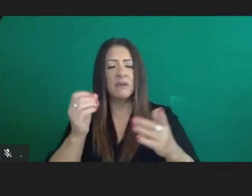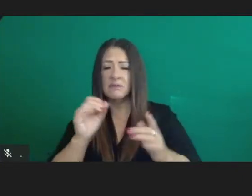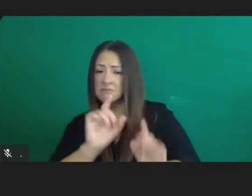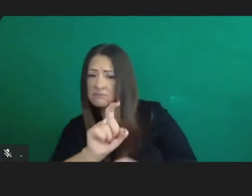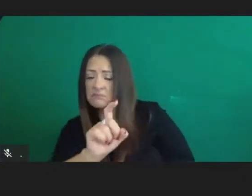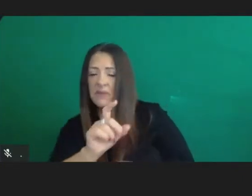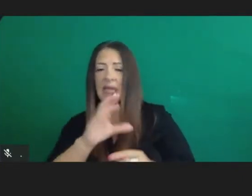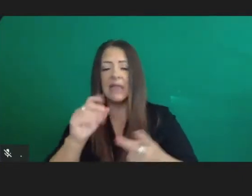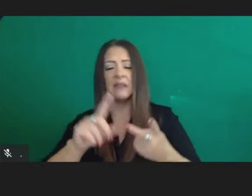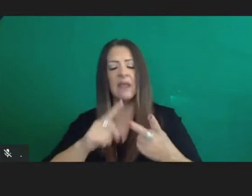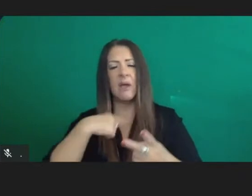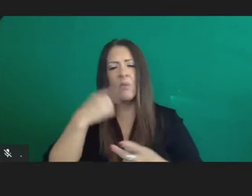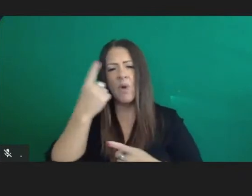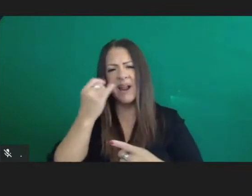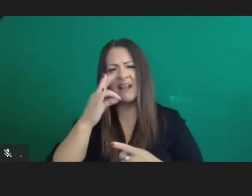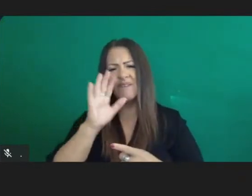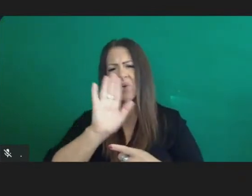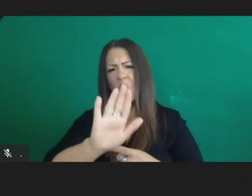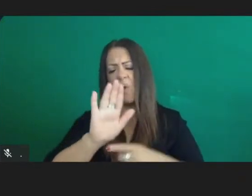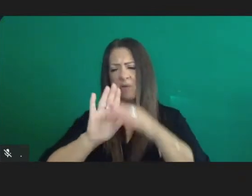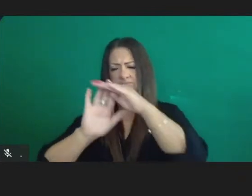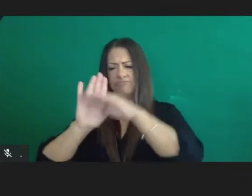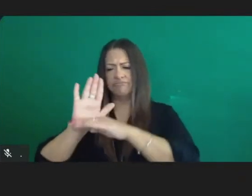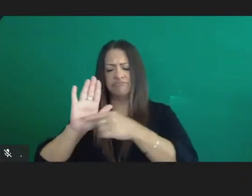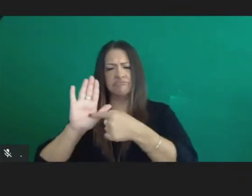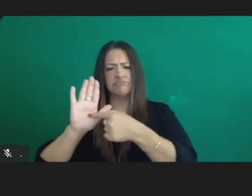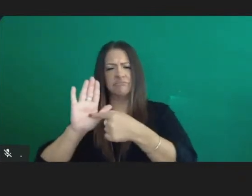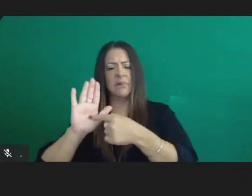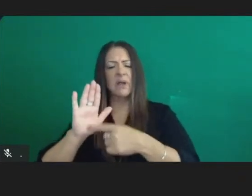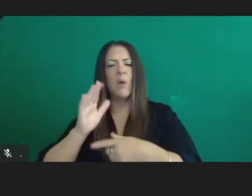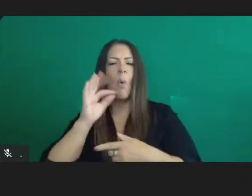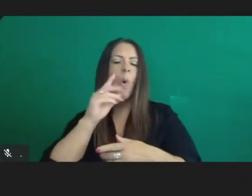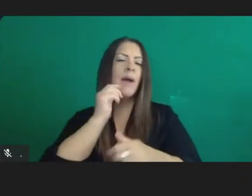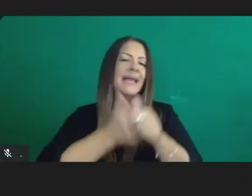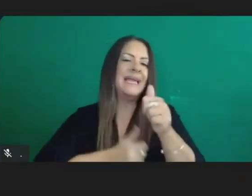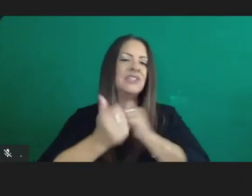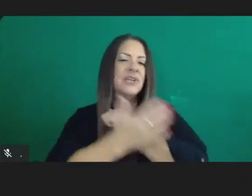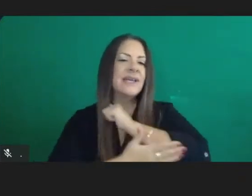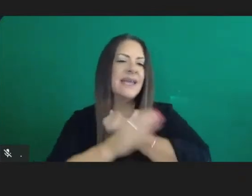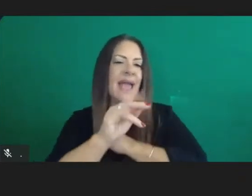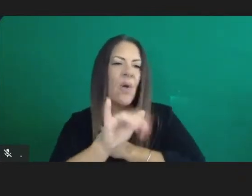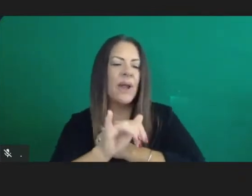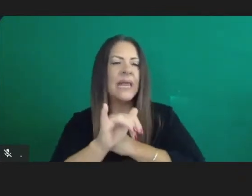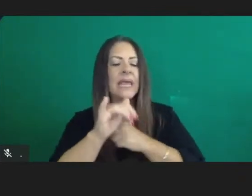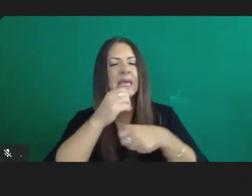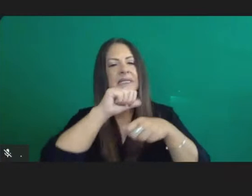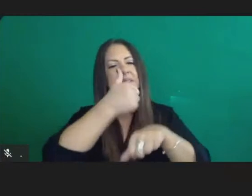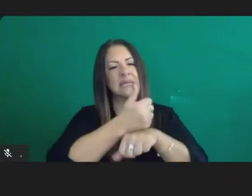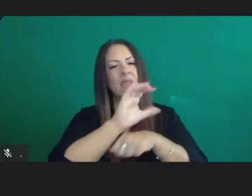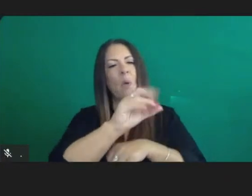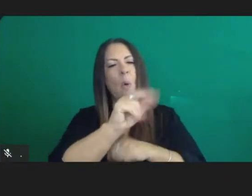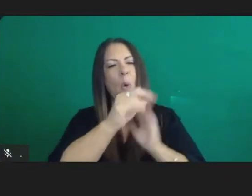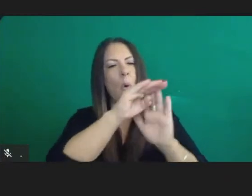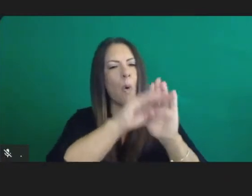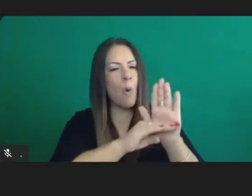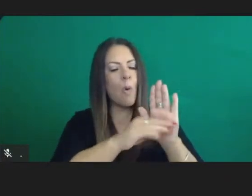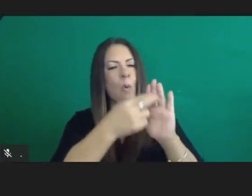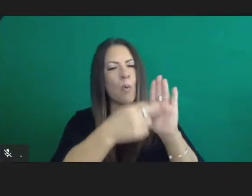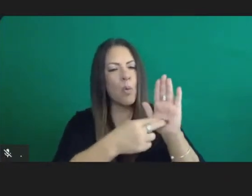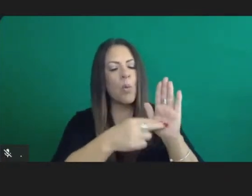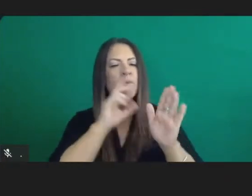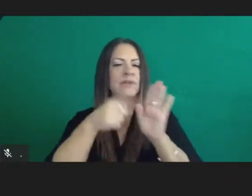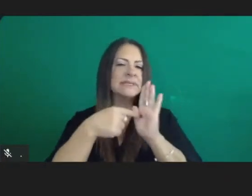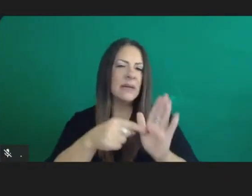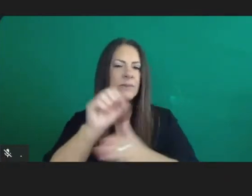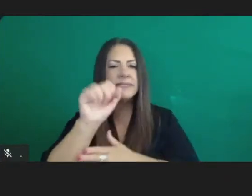I'm wondering if the guidance that counties are putting out conflicts with what the state is saying. Like, for example, in Sacramento, they put